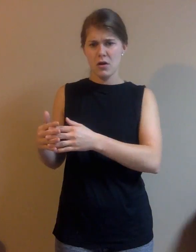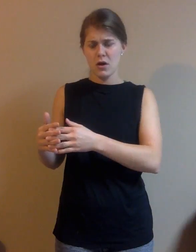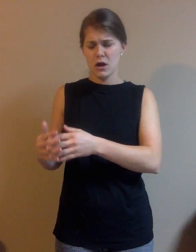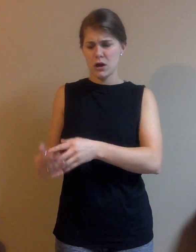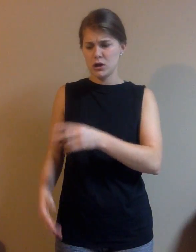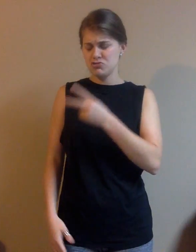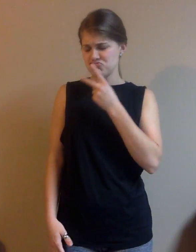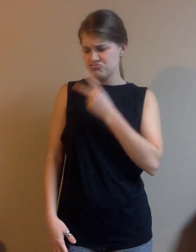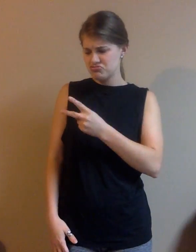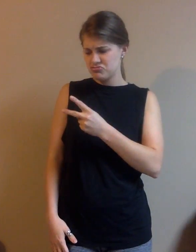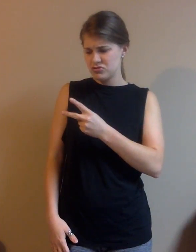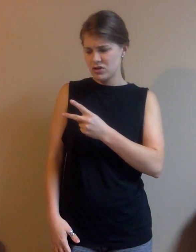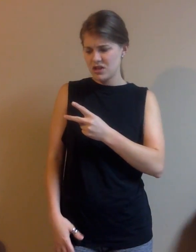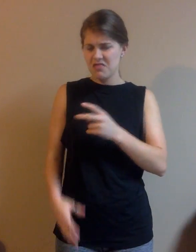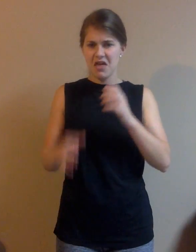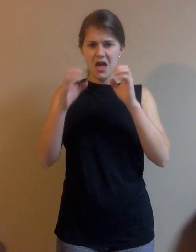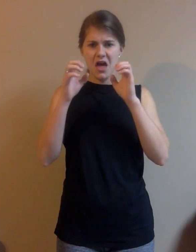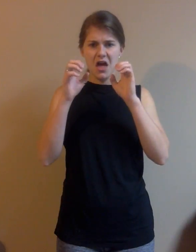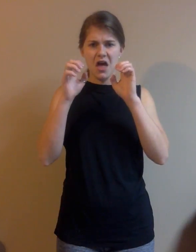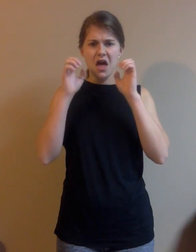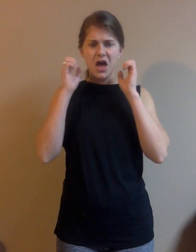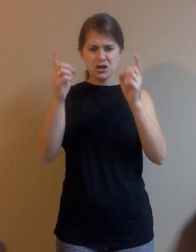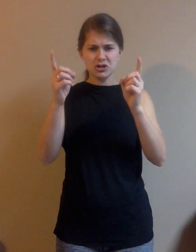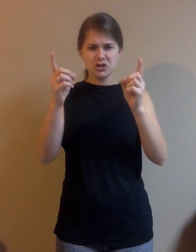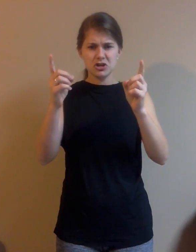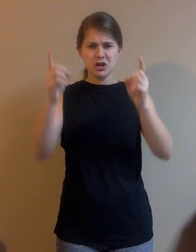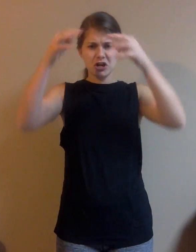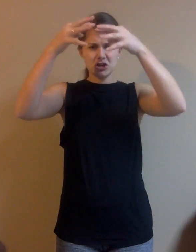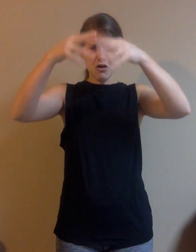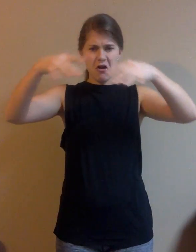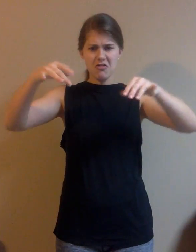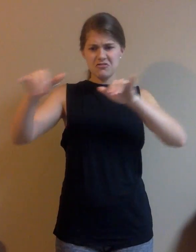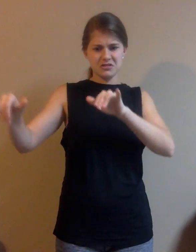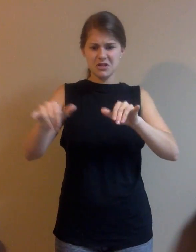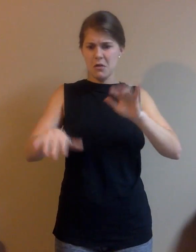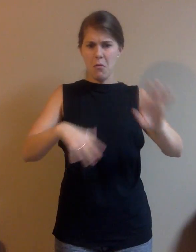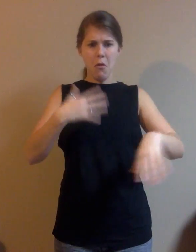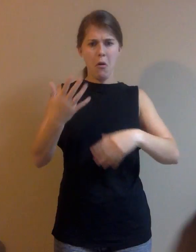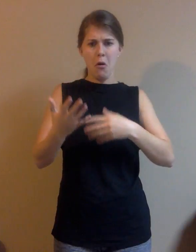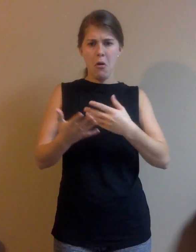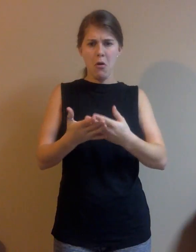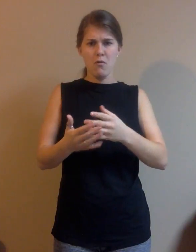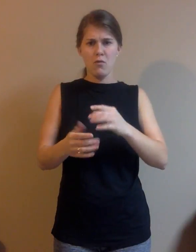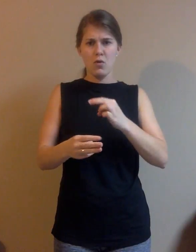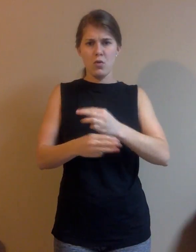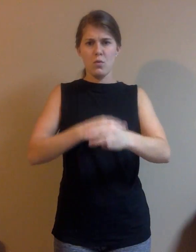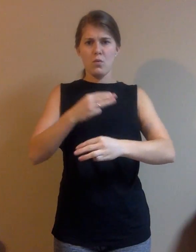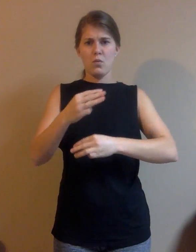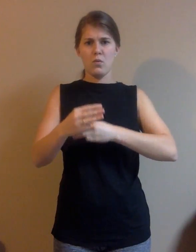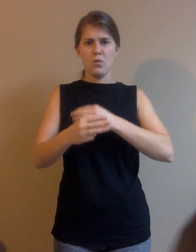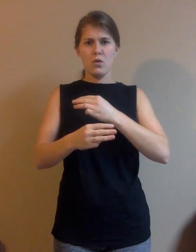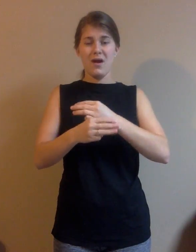doesn't matter where you go. You think it would be otherwise, but it isn't. At the top are mathematics and languages. Then the humanities, and the bottom are the arts, everywhere on